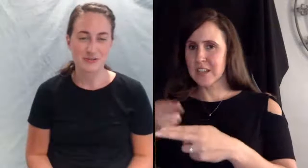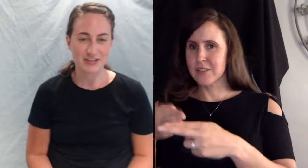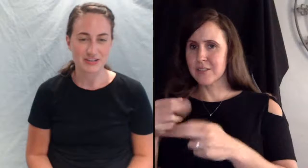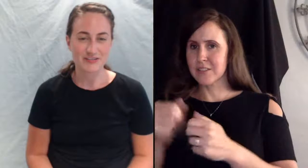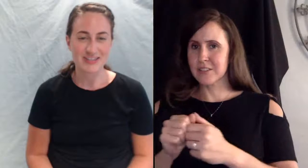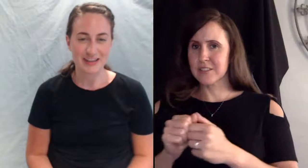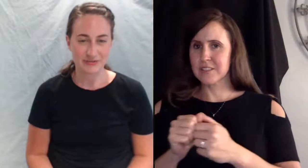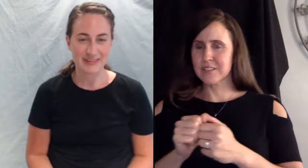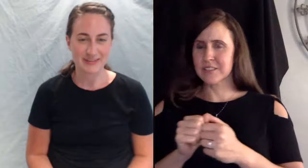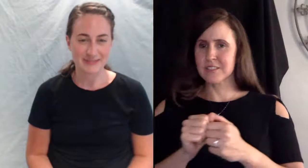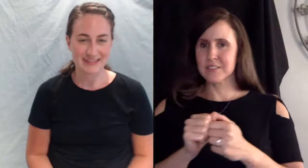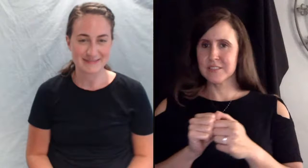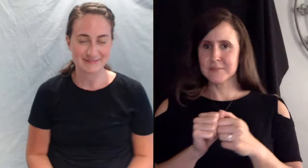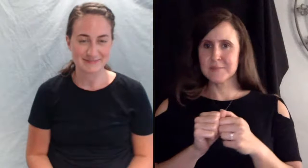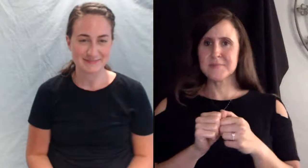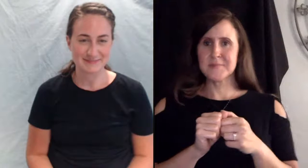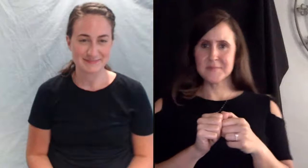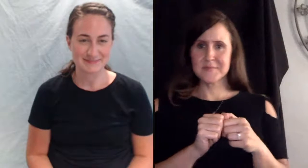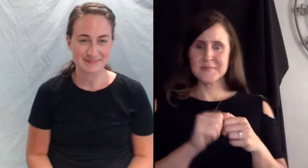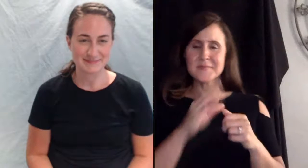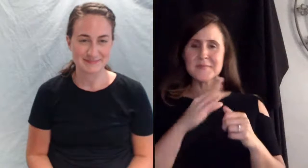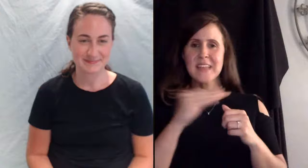I am the director of Silent Rhythms,